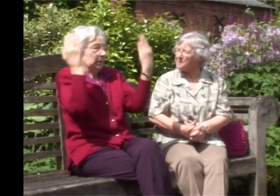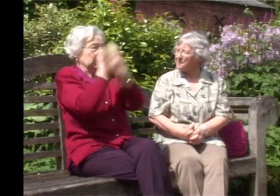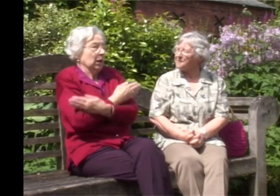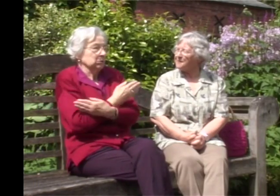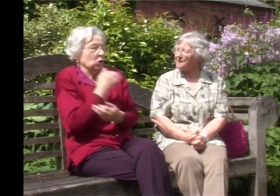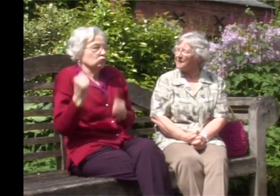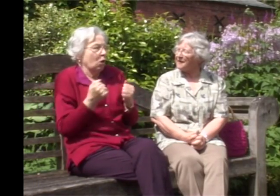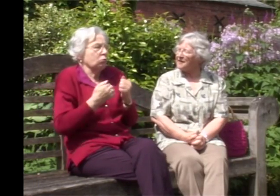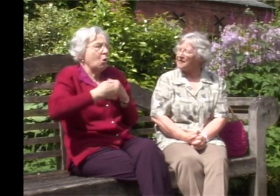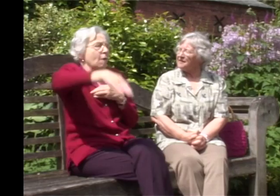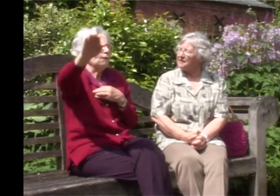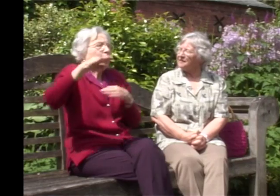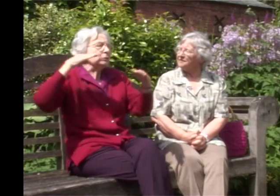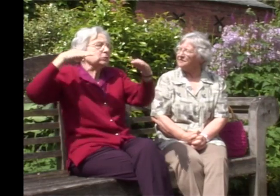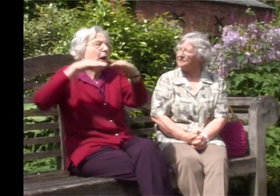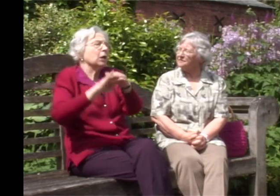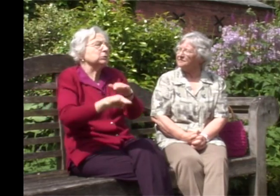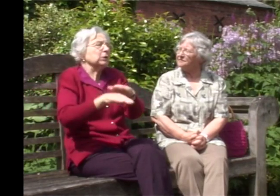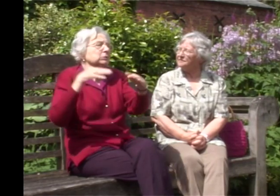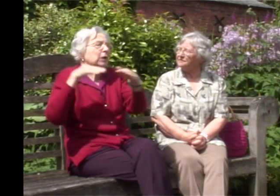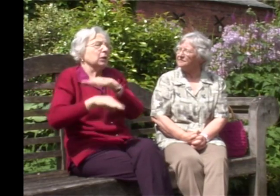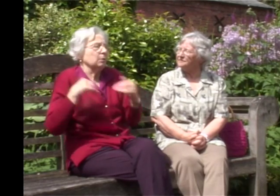night time and we had to run into the air raid shelter.